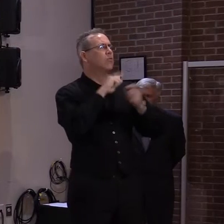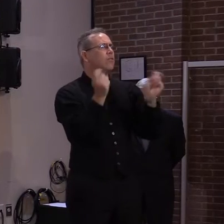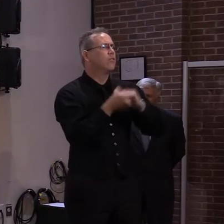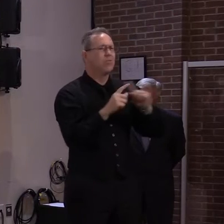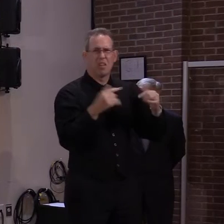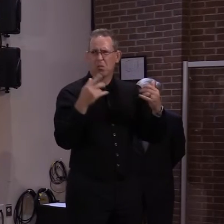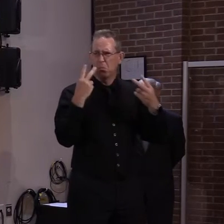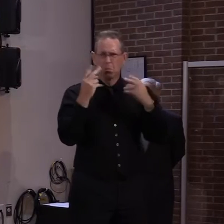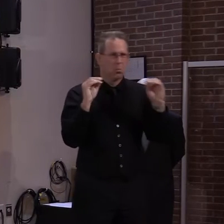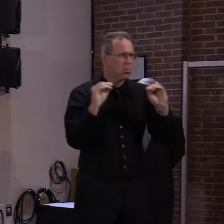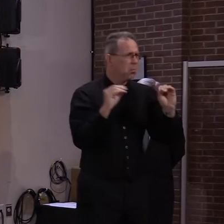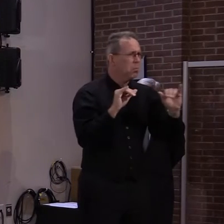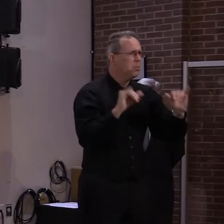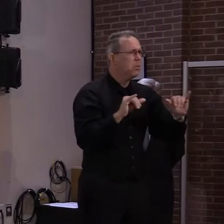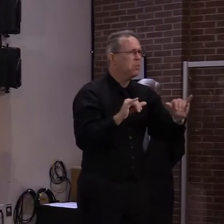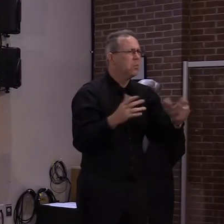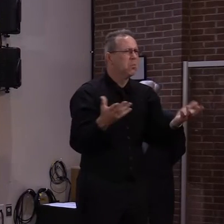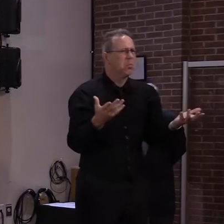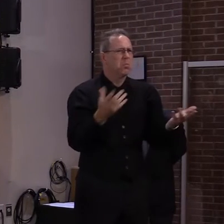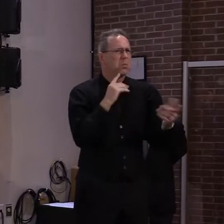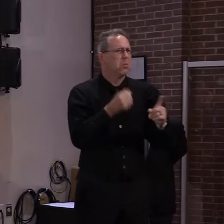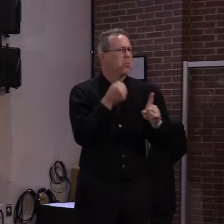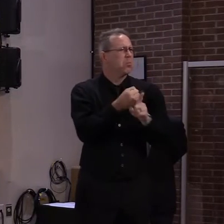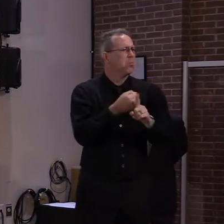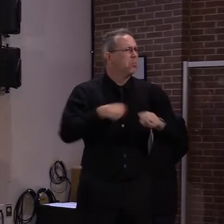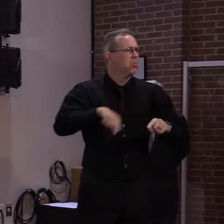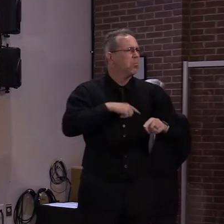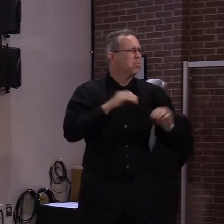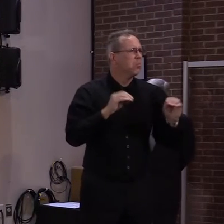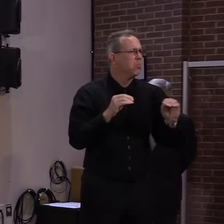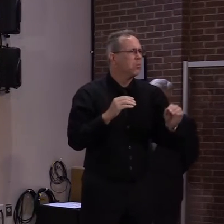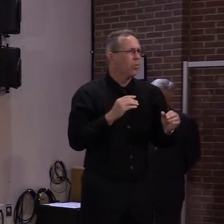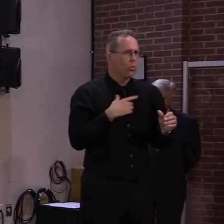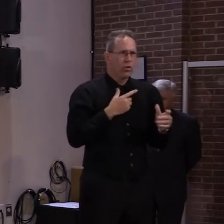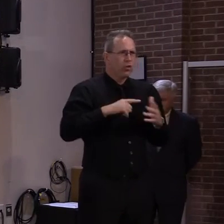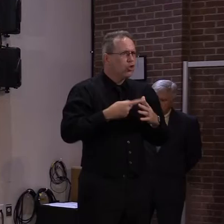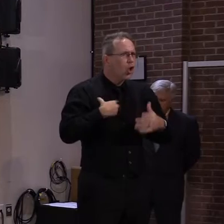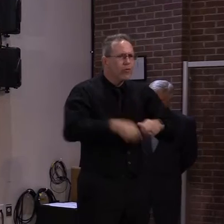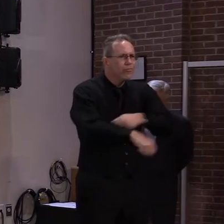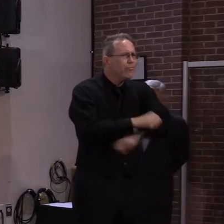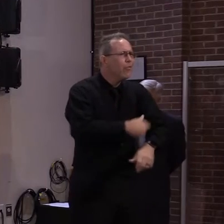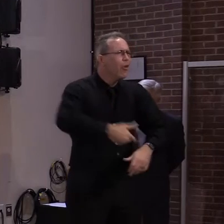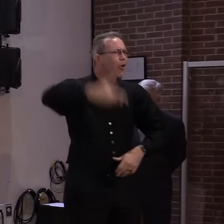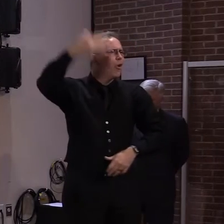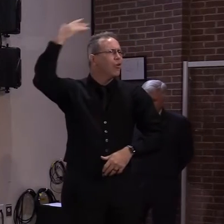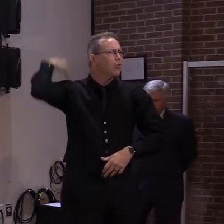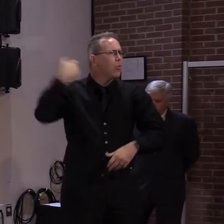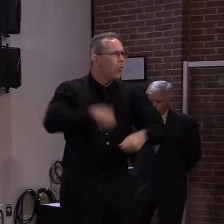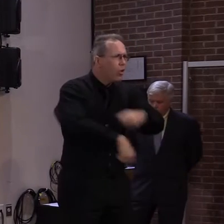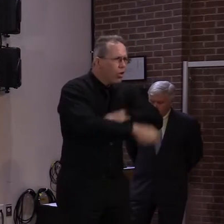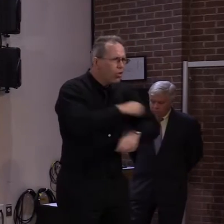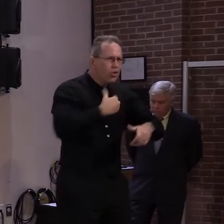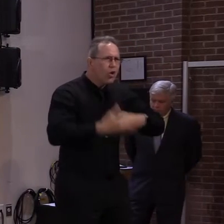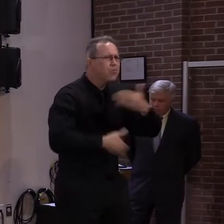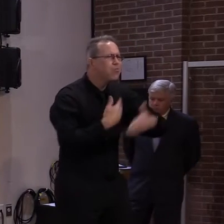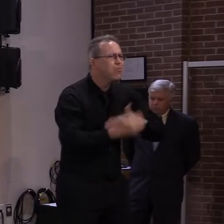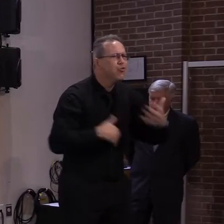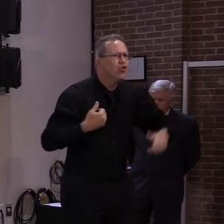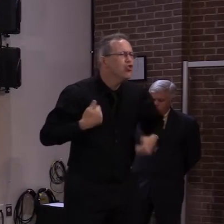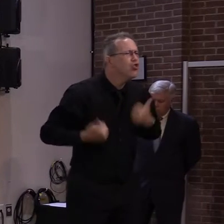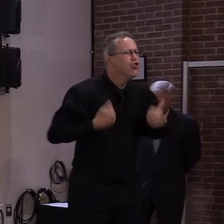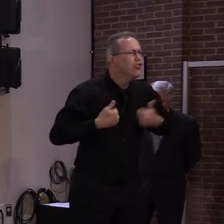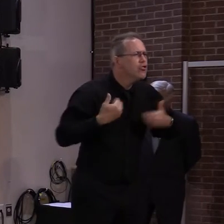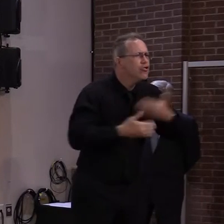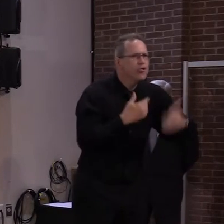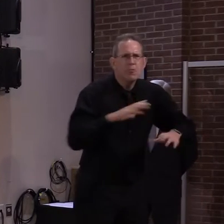right thing from the very beginning, thanks to Vermonters stepping up. And so in doing so, we put a layer